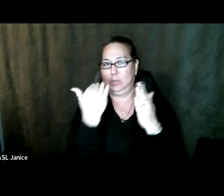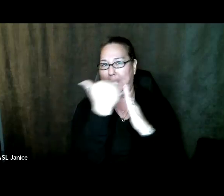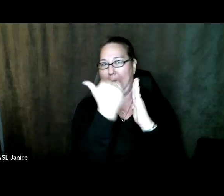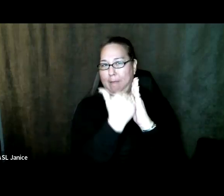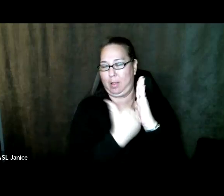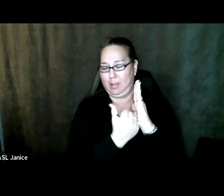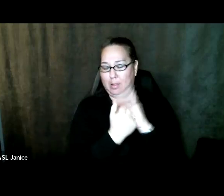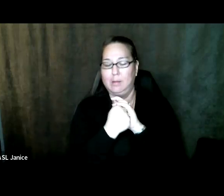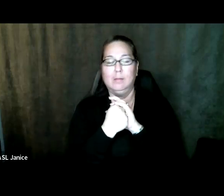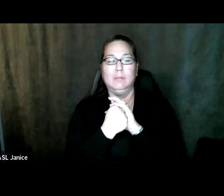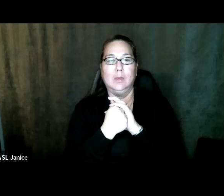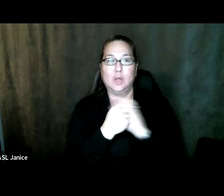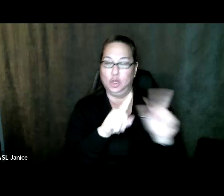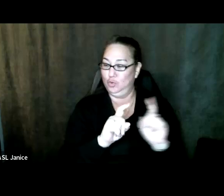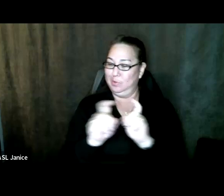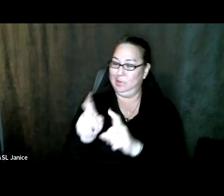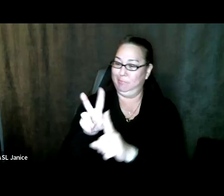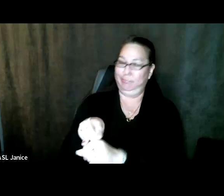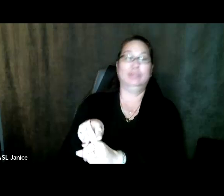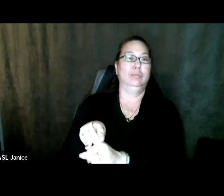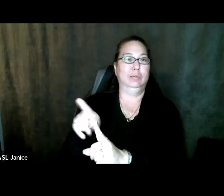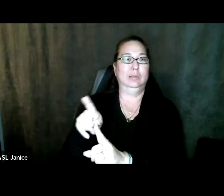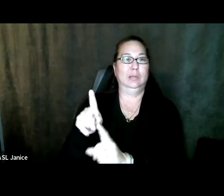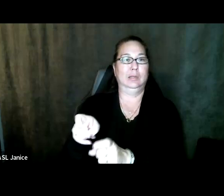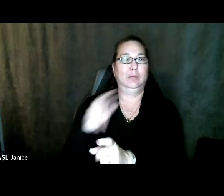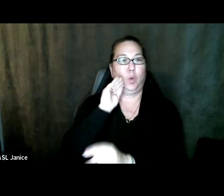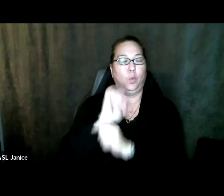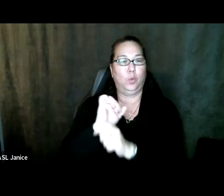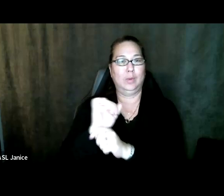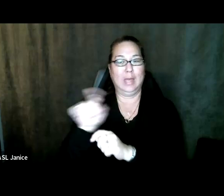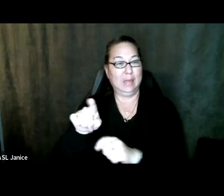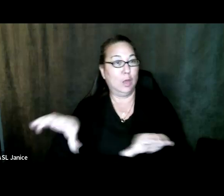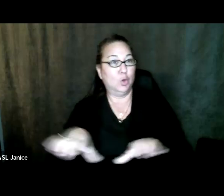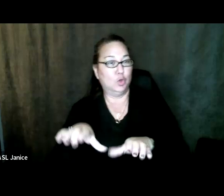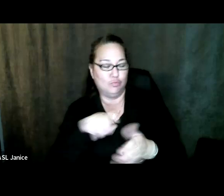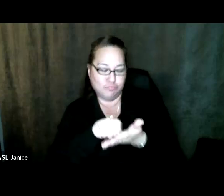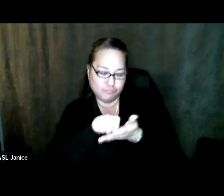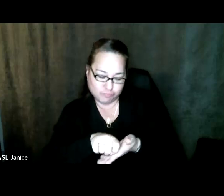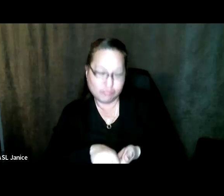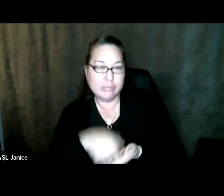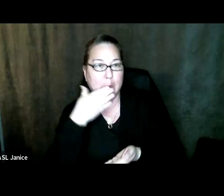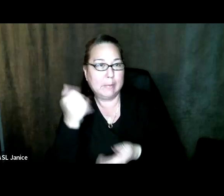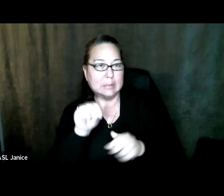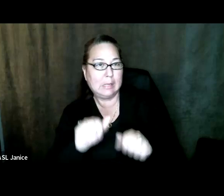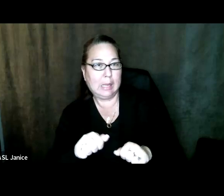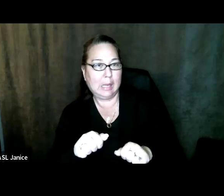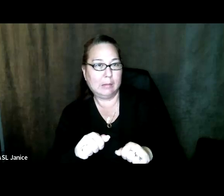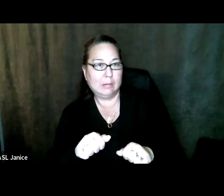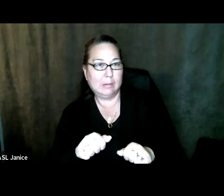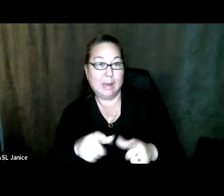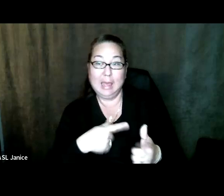You could give that assignment, the student does the best they can to write the essay, and then you move